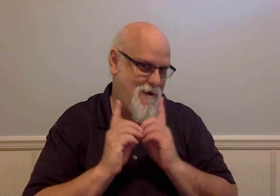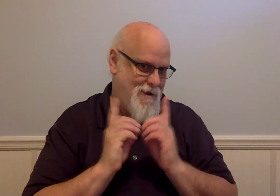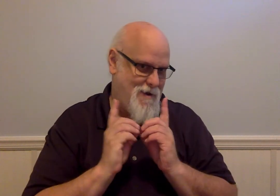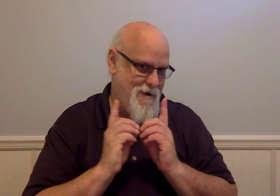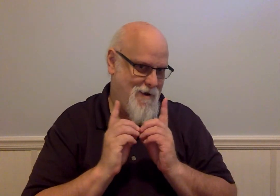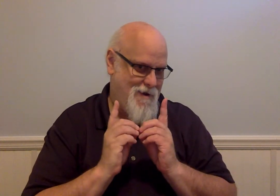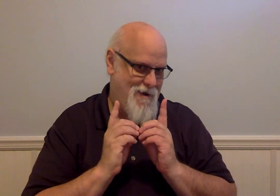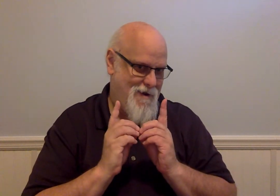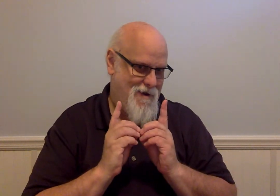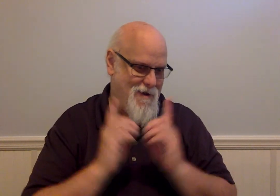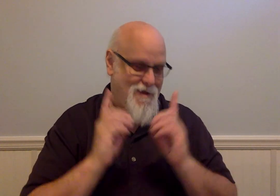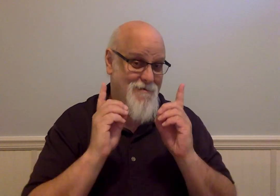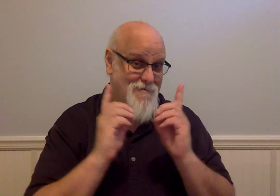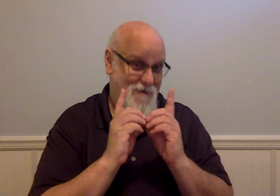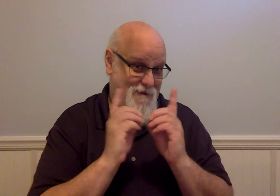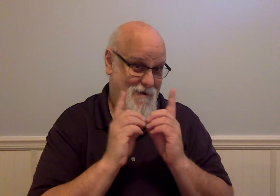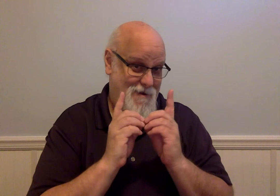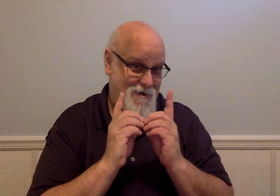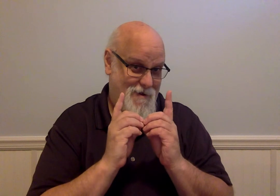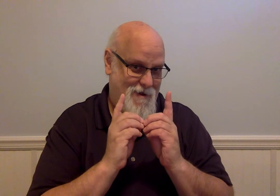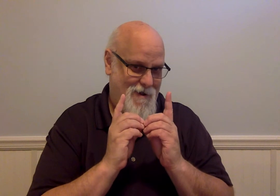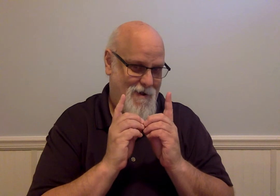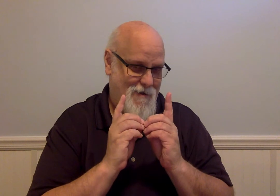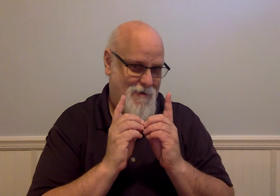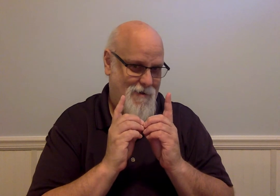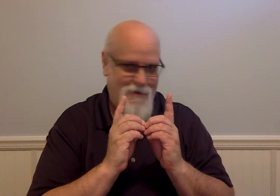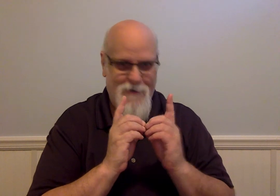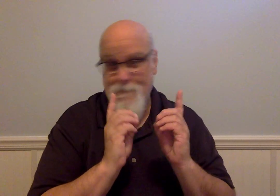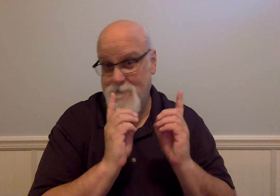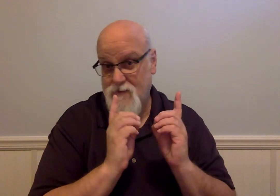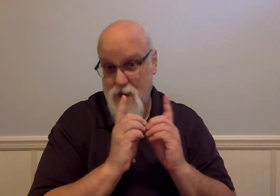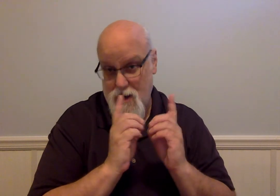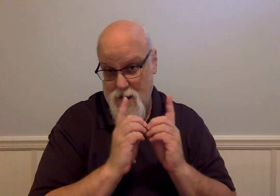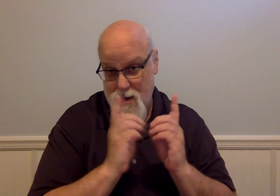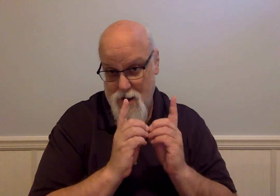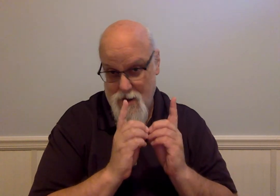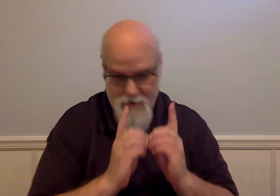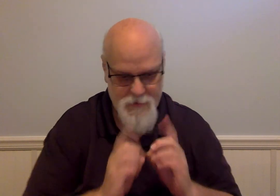To date, they tap. You're dating. To date.